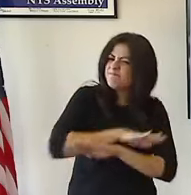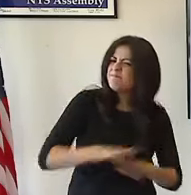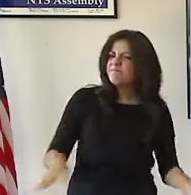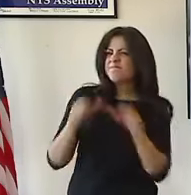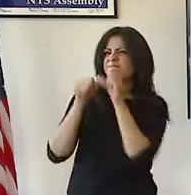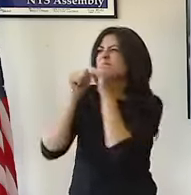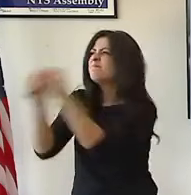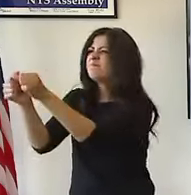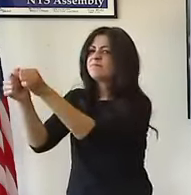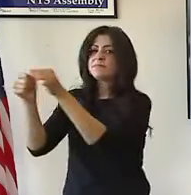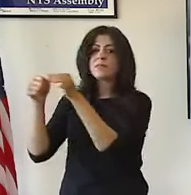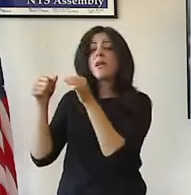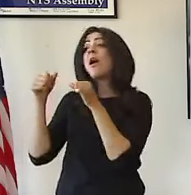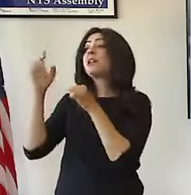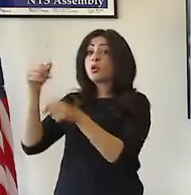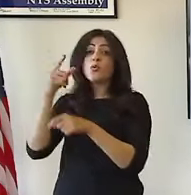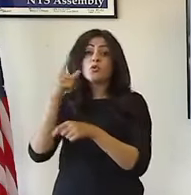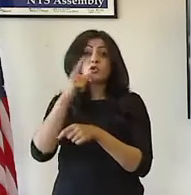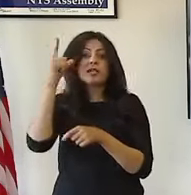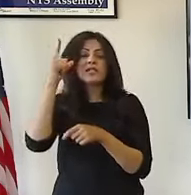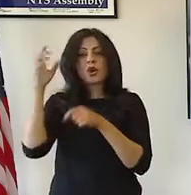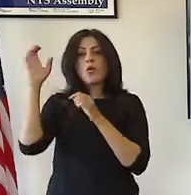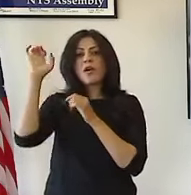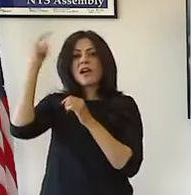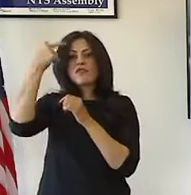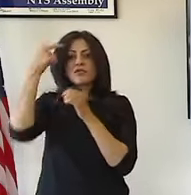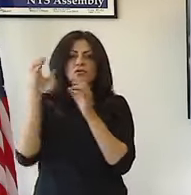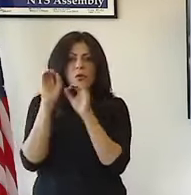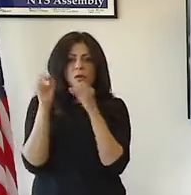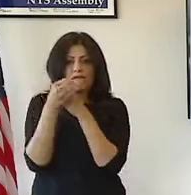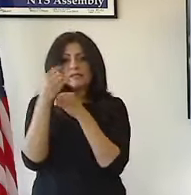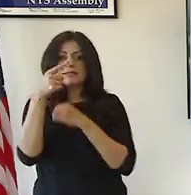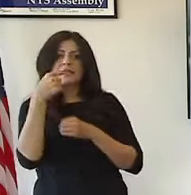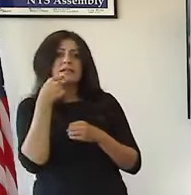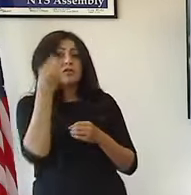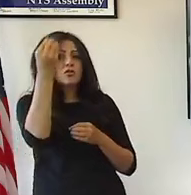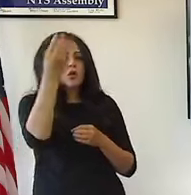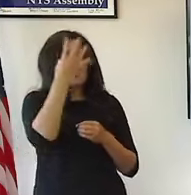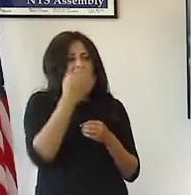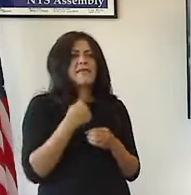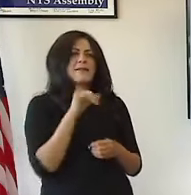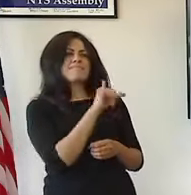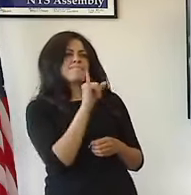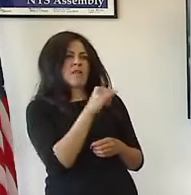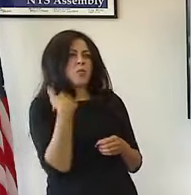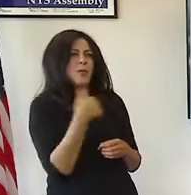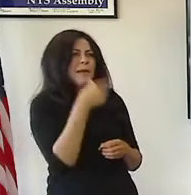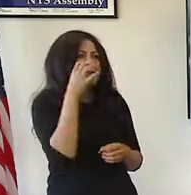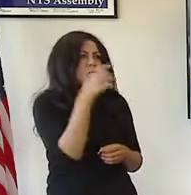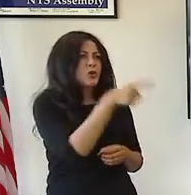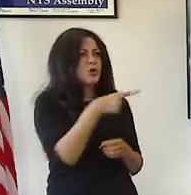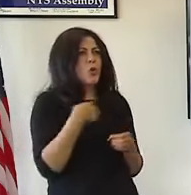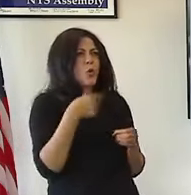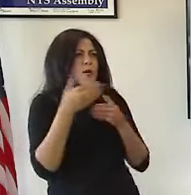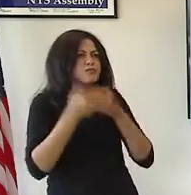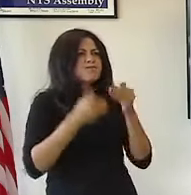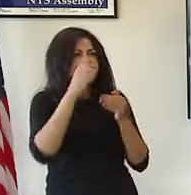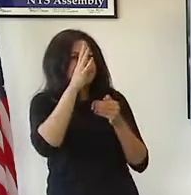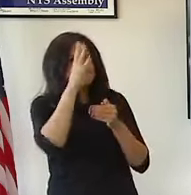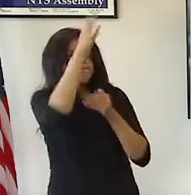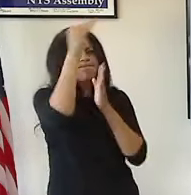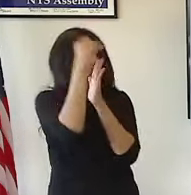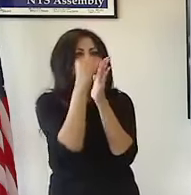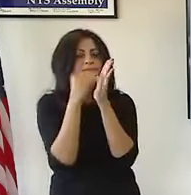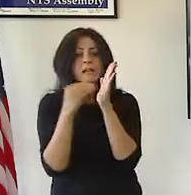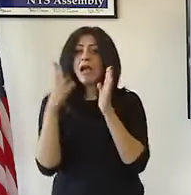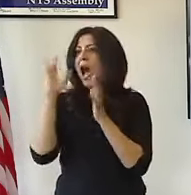me that they absolutely embrace this and are going to move forward with establishing those protocols. And I'm not only going to